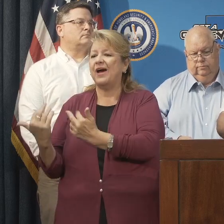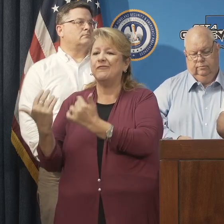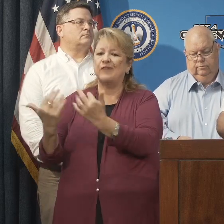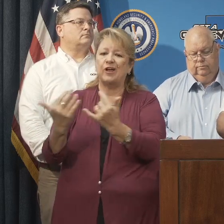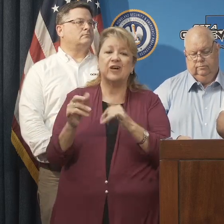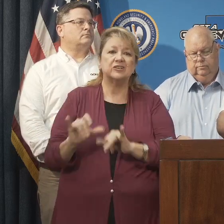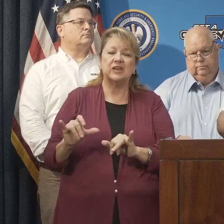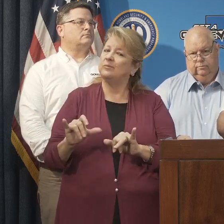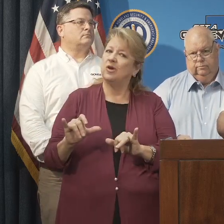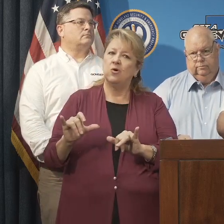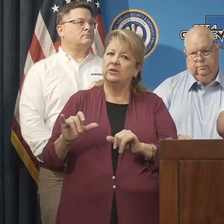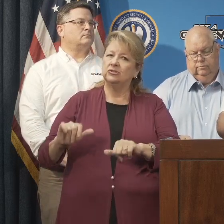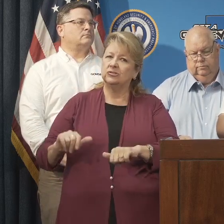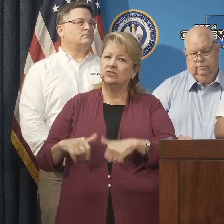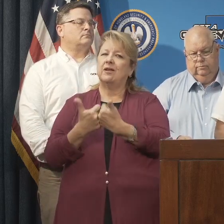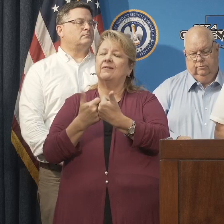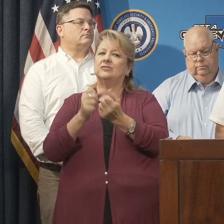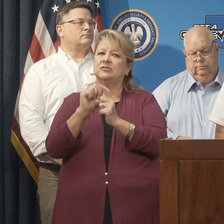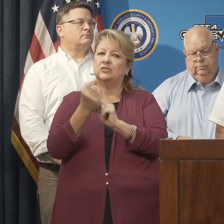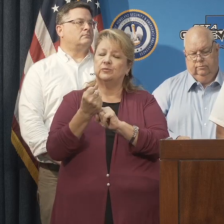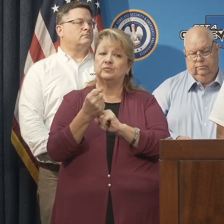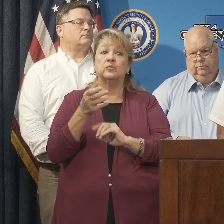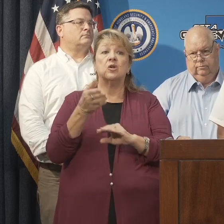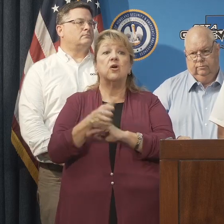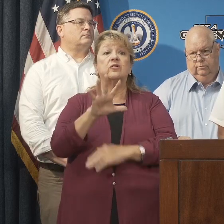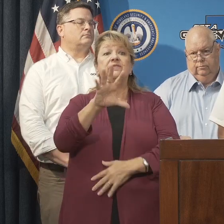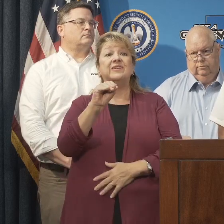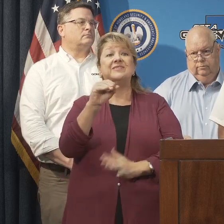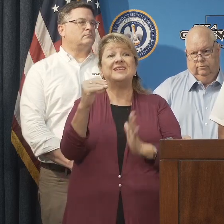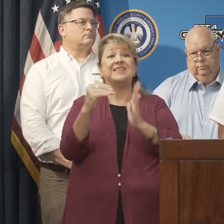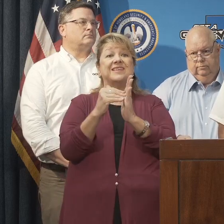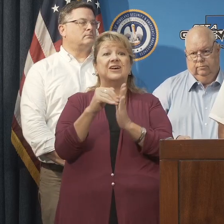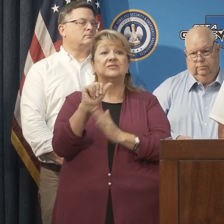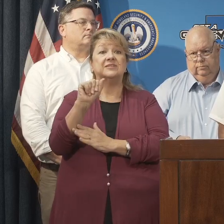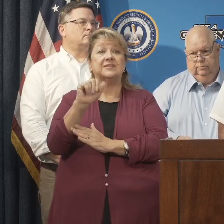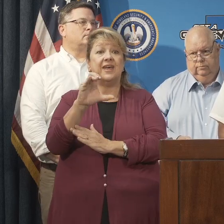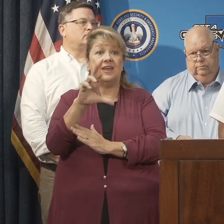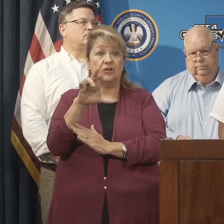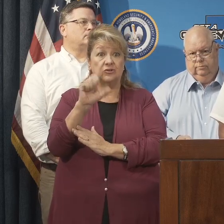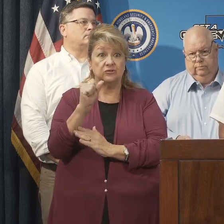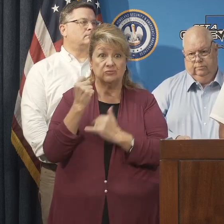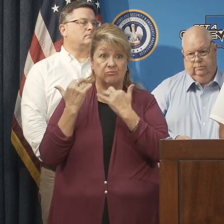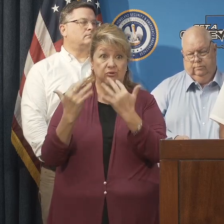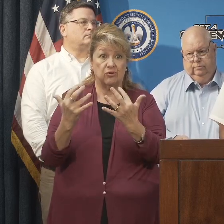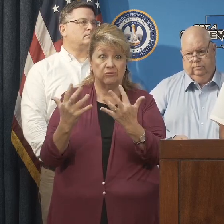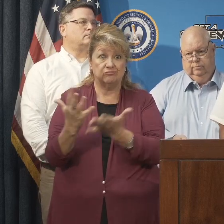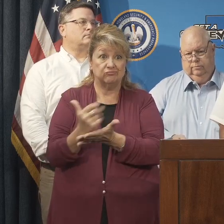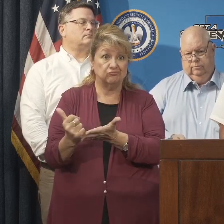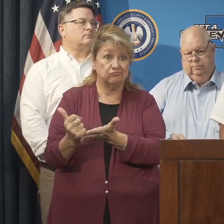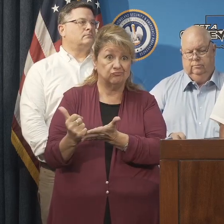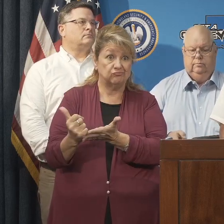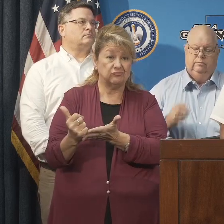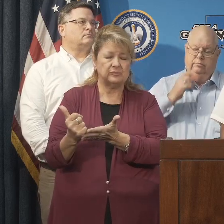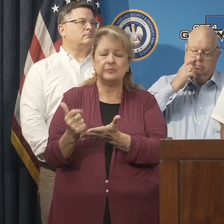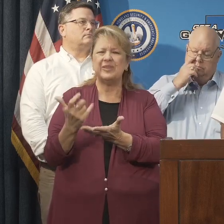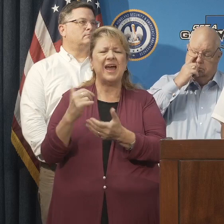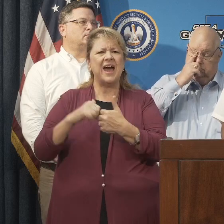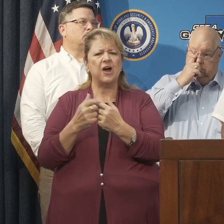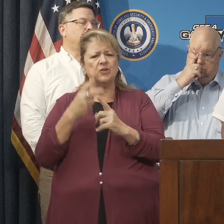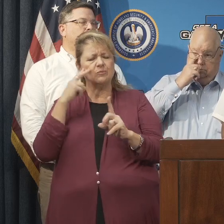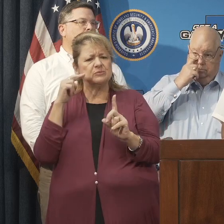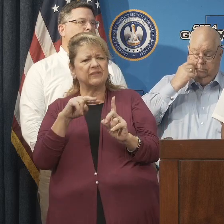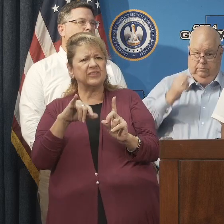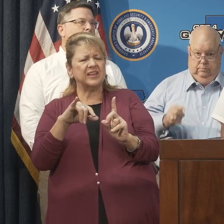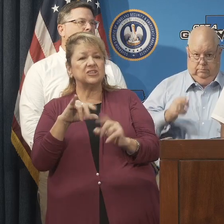out there. More than 50,000 acres have been burned. And just to put that into perspective another way, that's